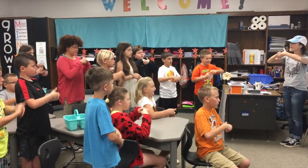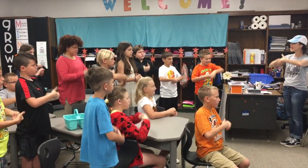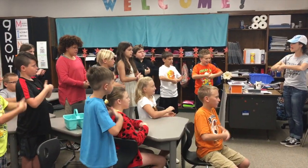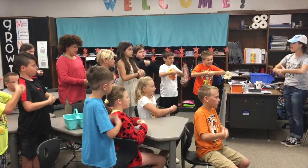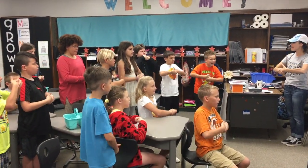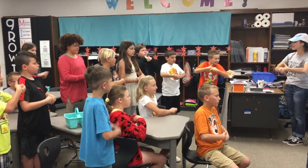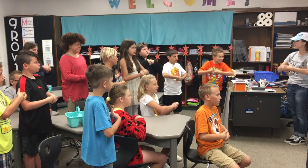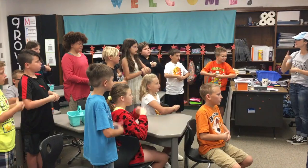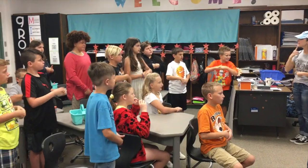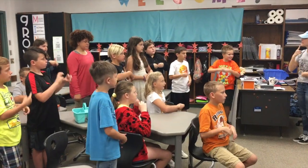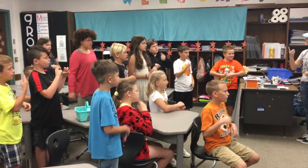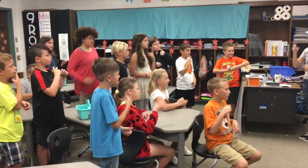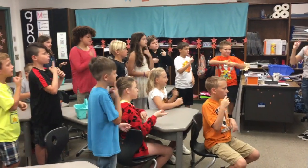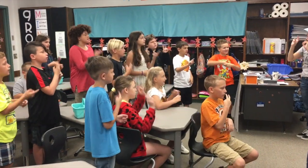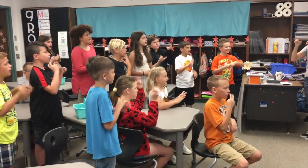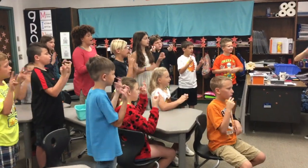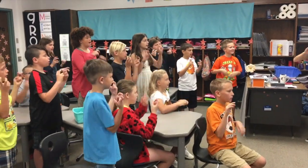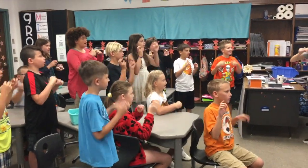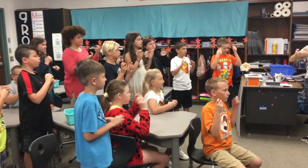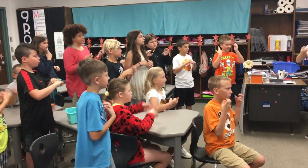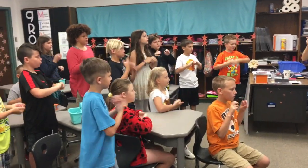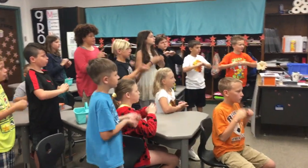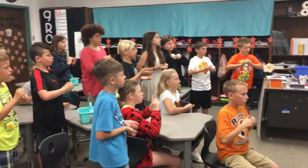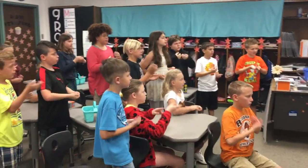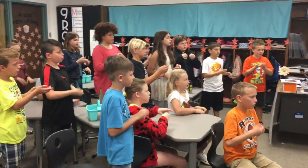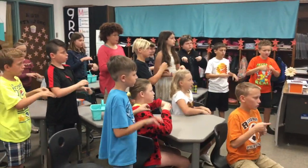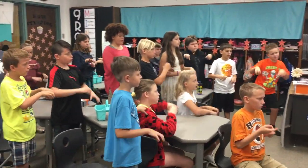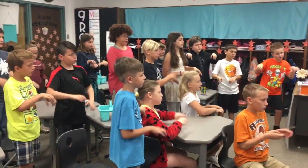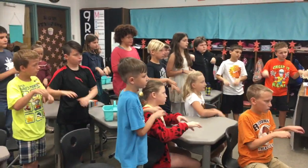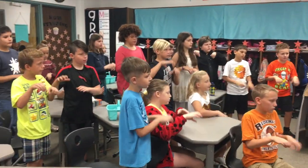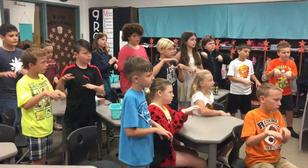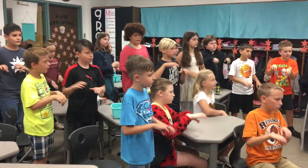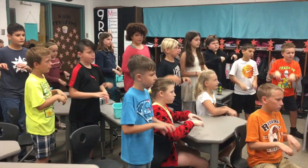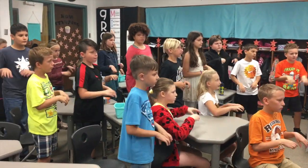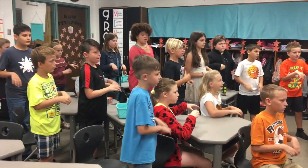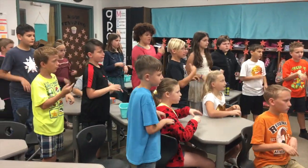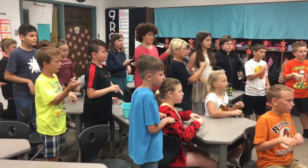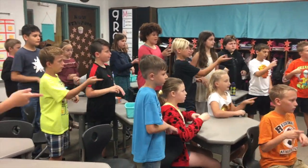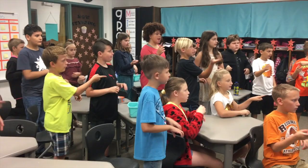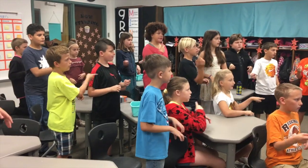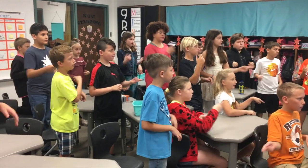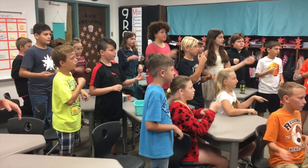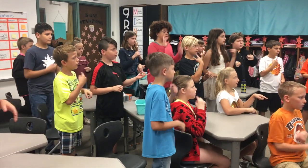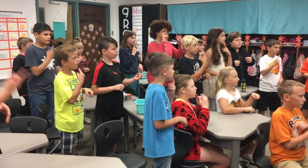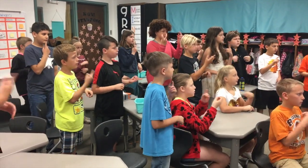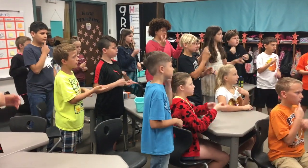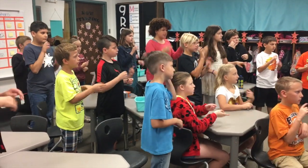shaking hands, say, how do you do? They really say,